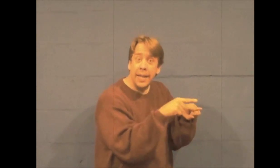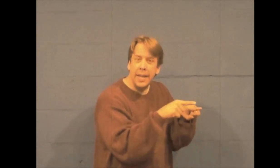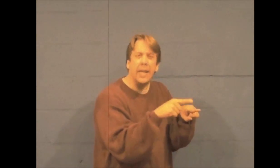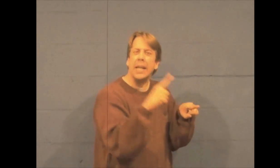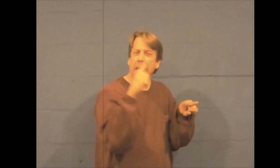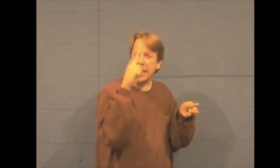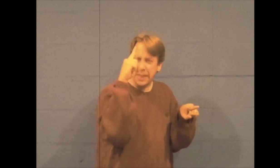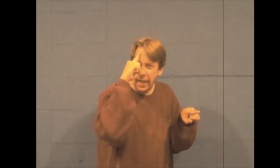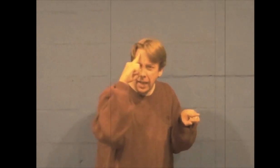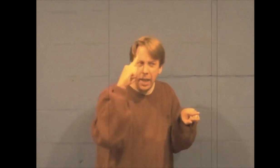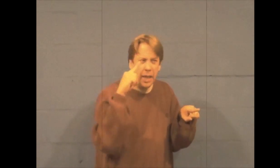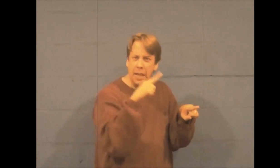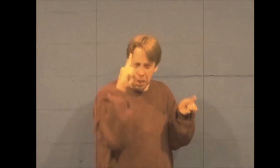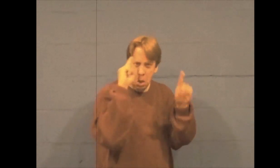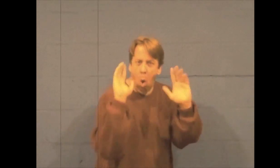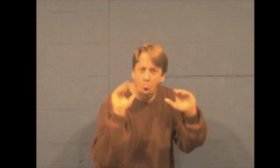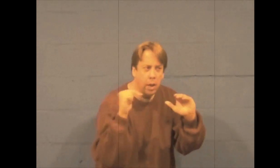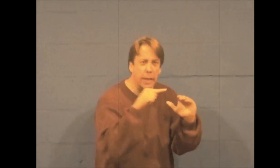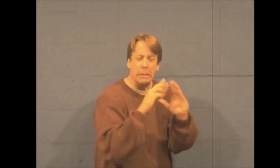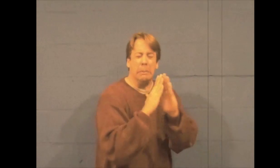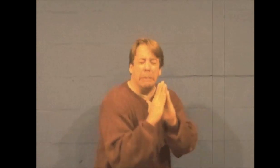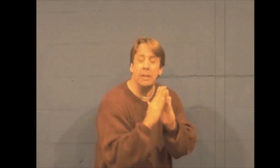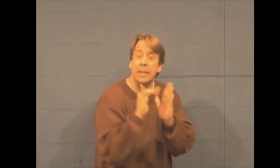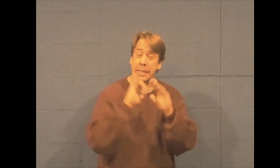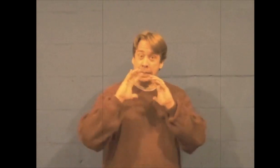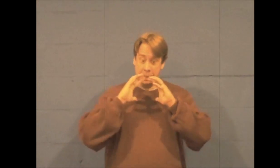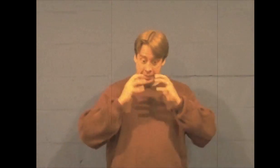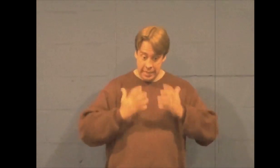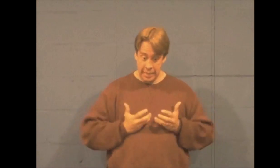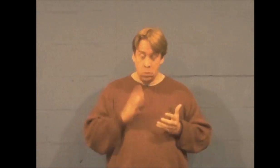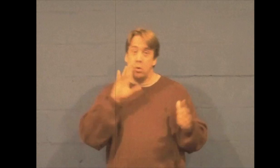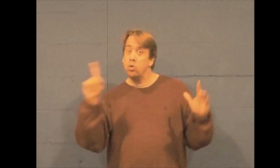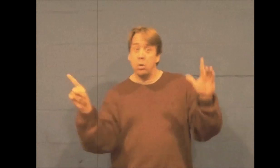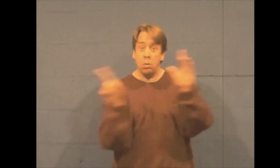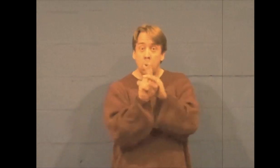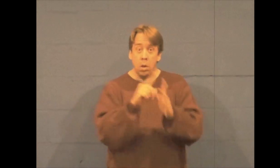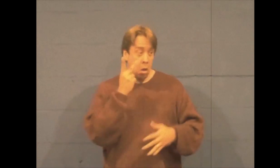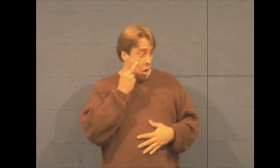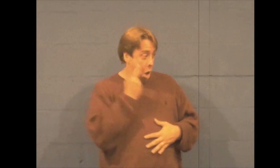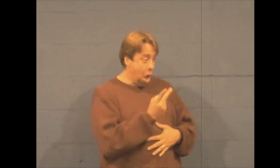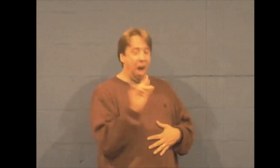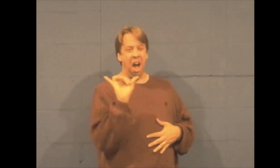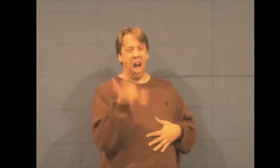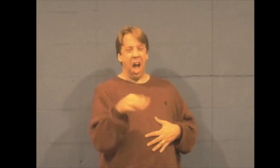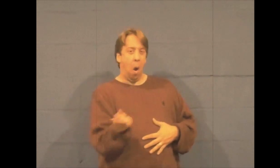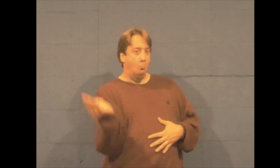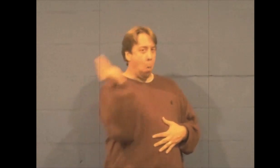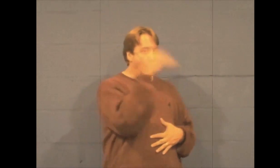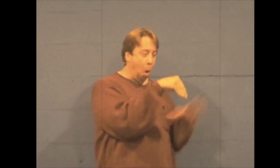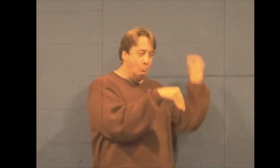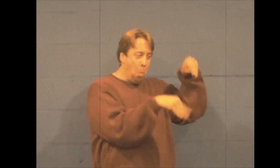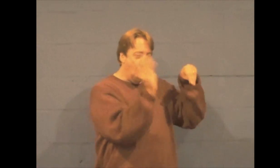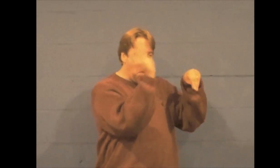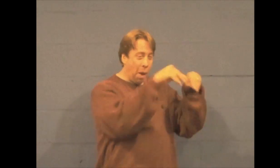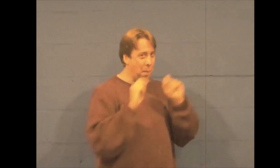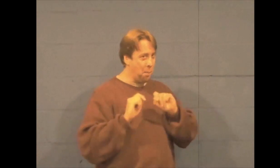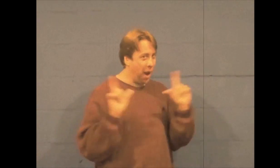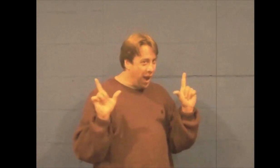the reason why they're hanging all their stockings there is because they hope, they're praying that Santa Claus is going to show up and put stuff in